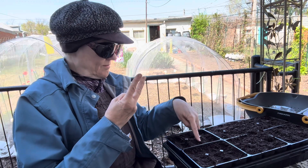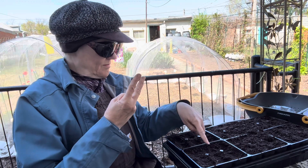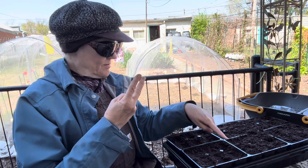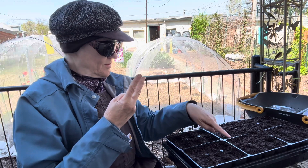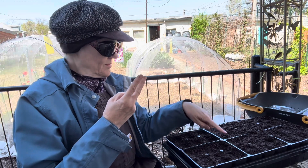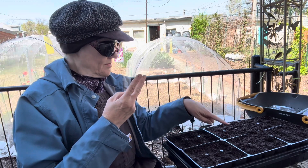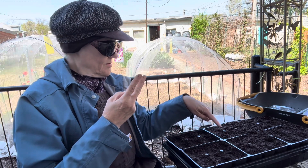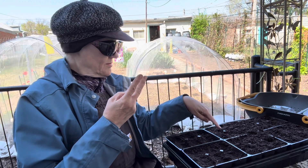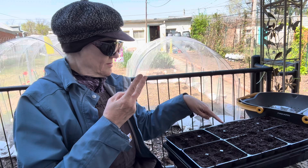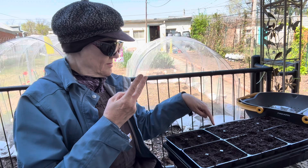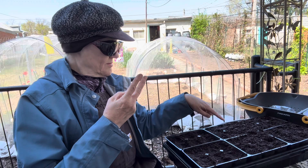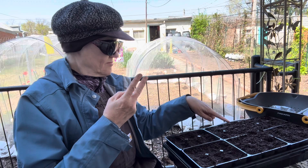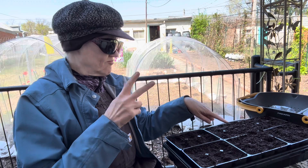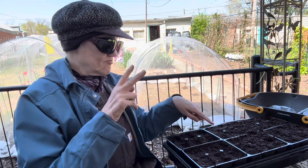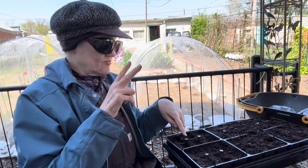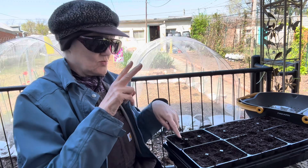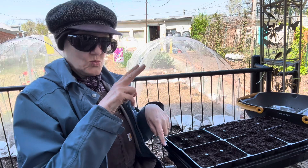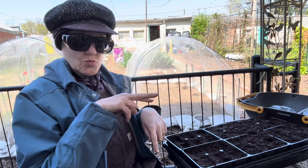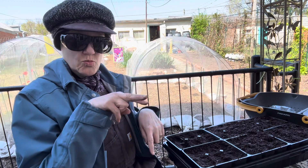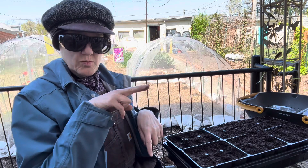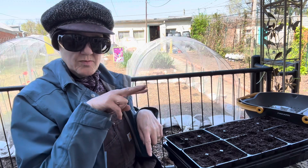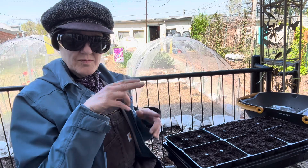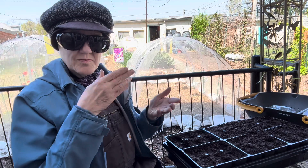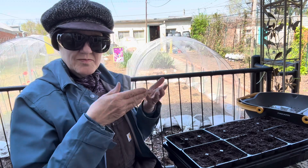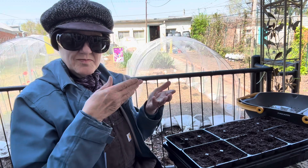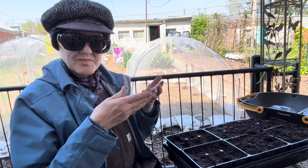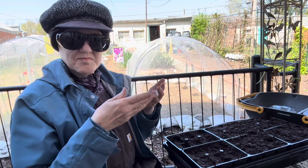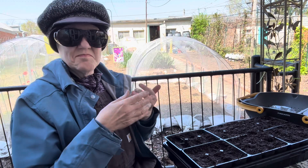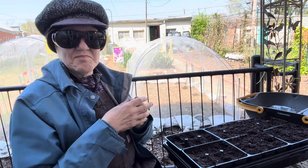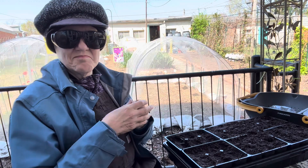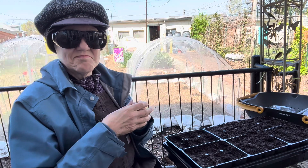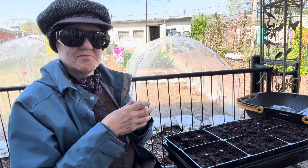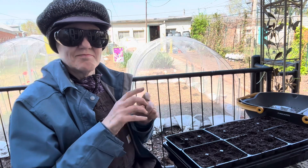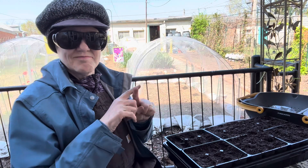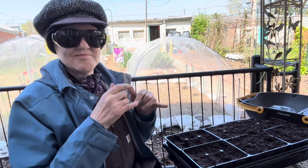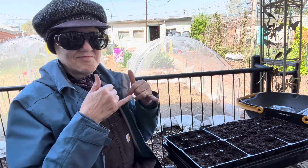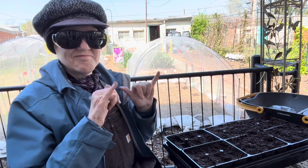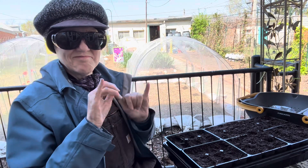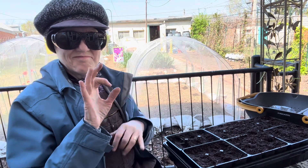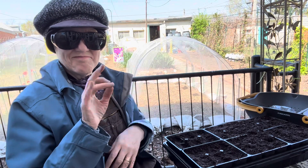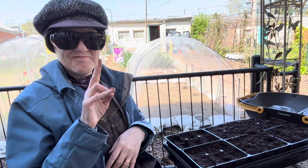fun to give these away.